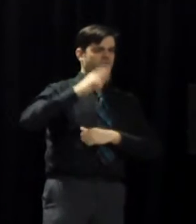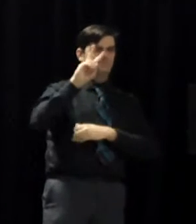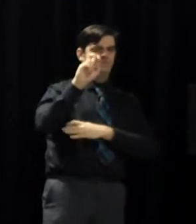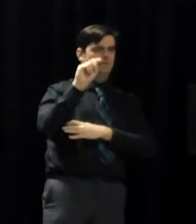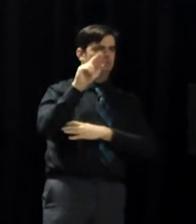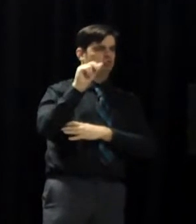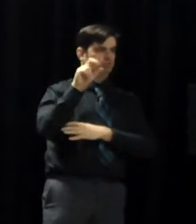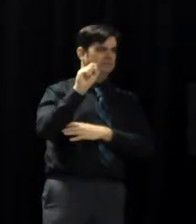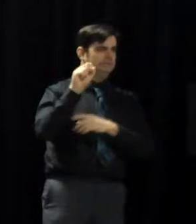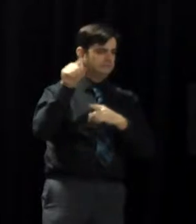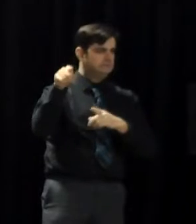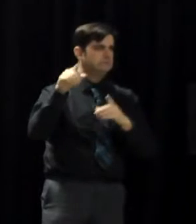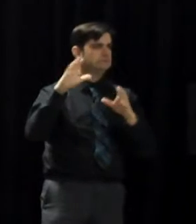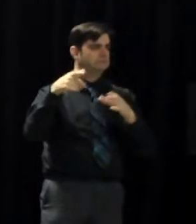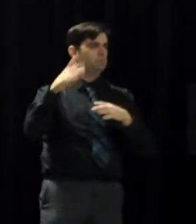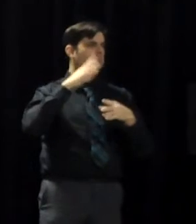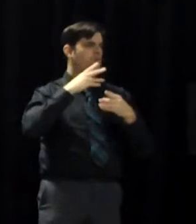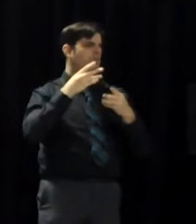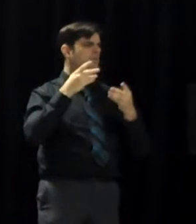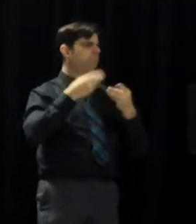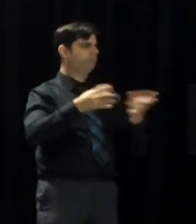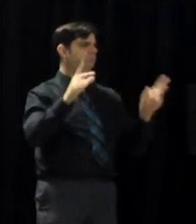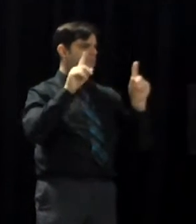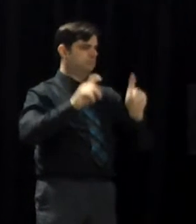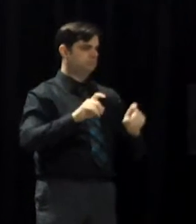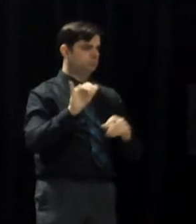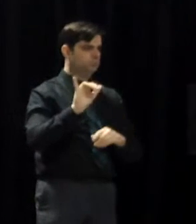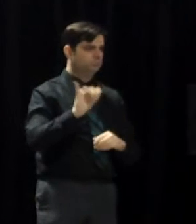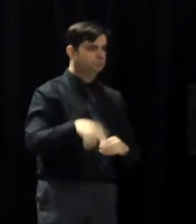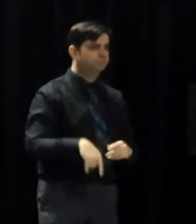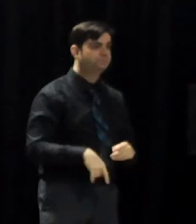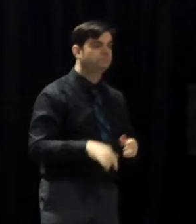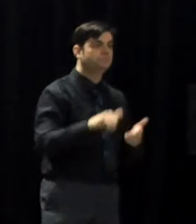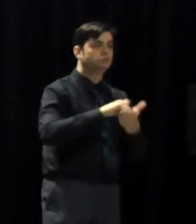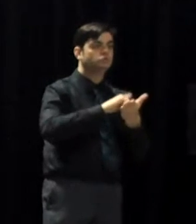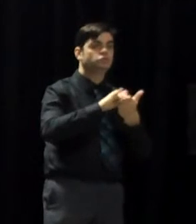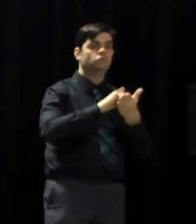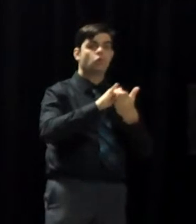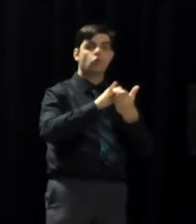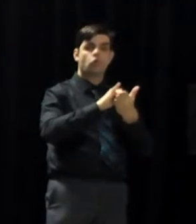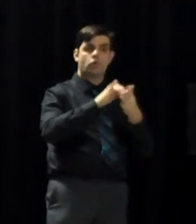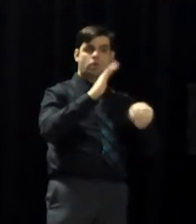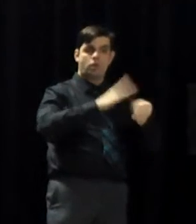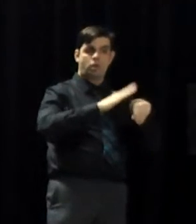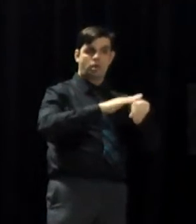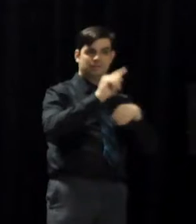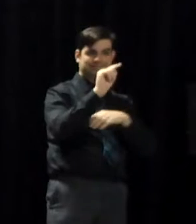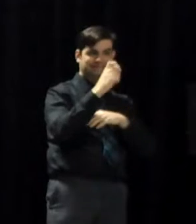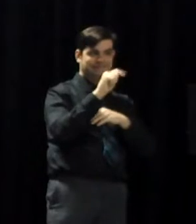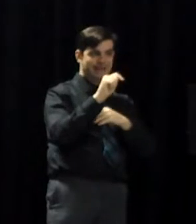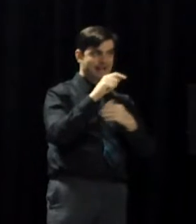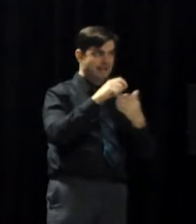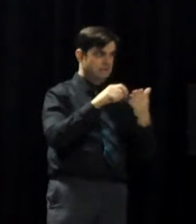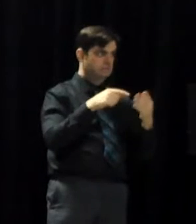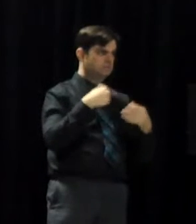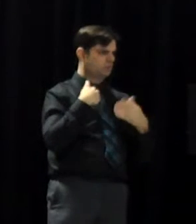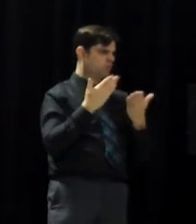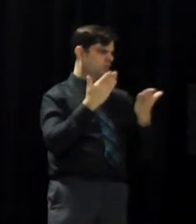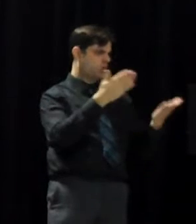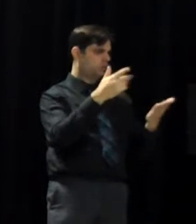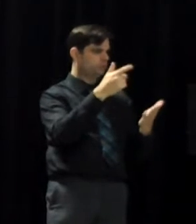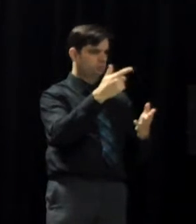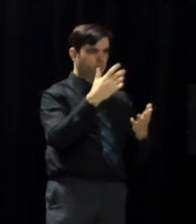New York alerts, to receive text messages about testing sites, please go to alert.newyork.gov and sign